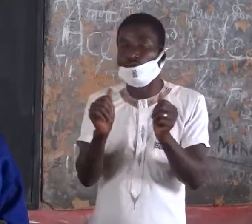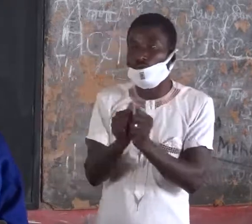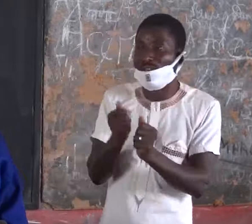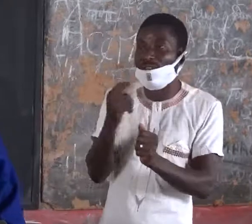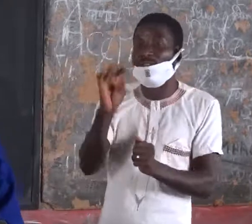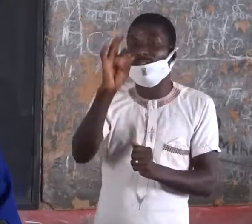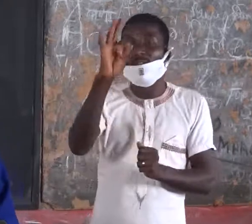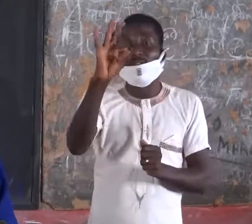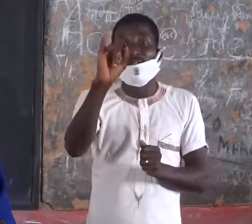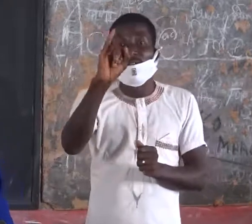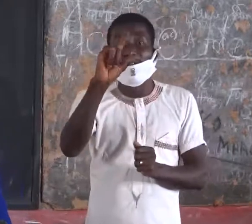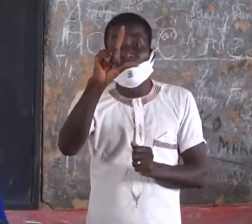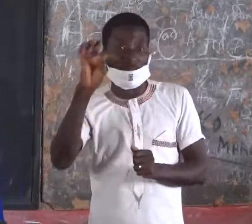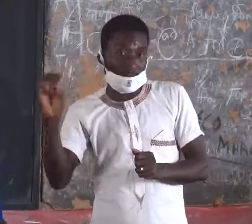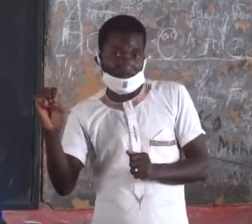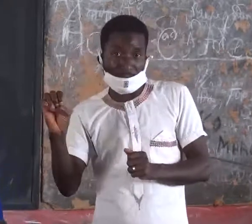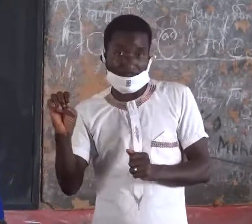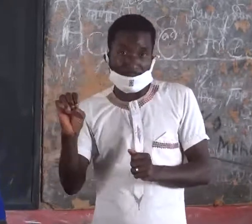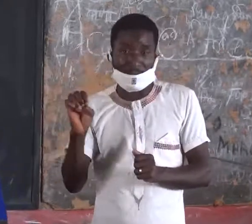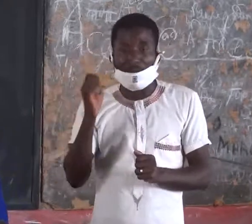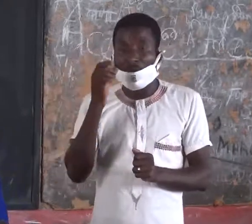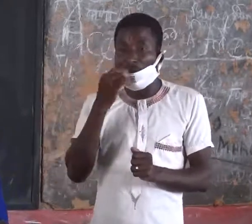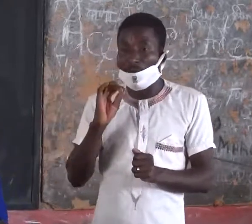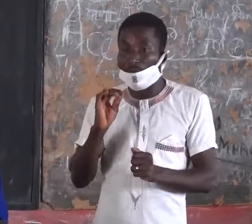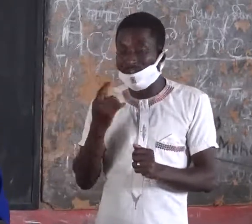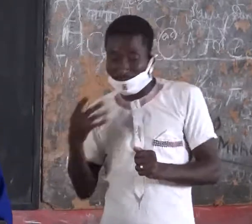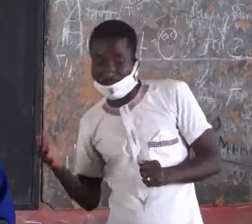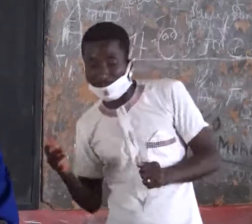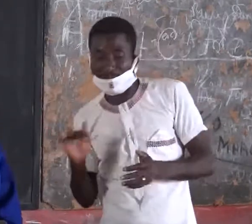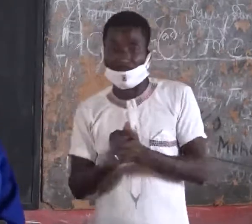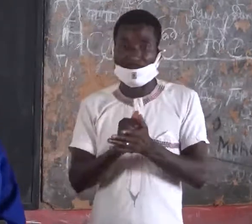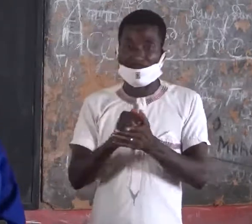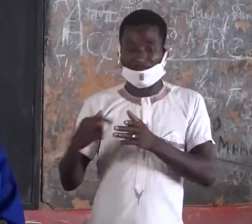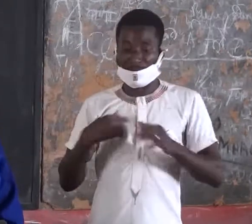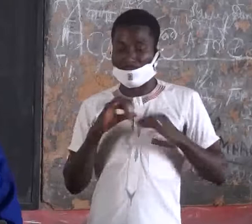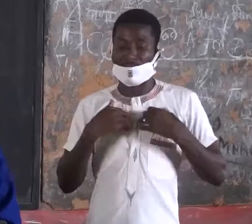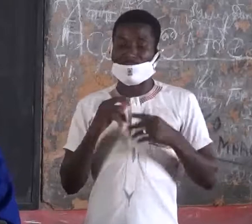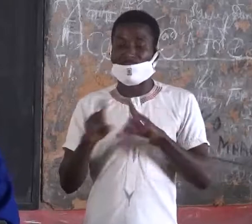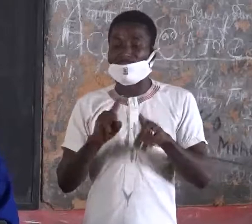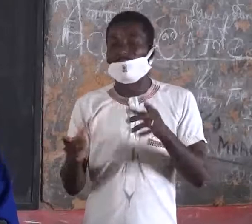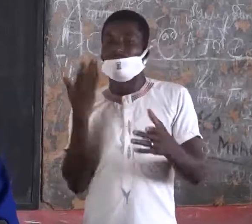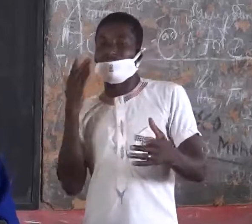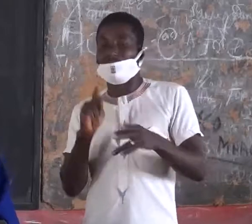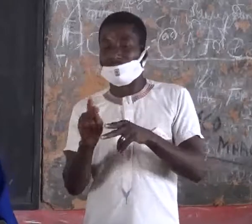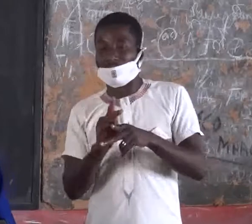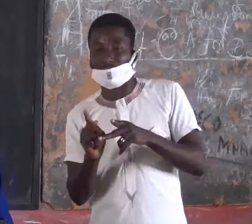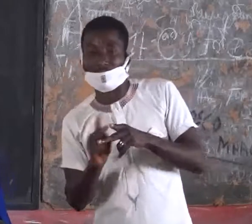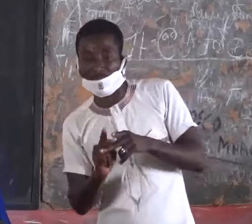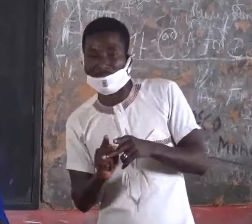one of the operations that we are carrying on. The operation I will carry on is the